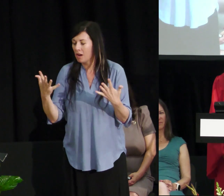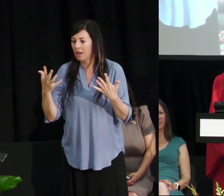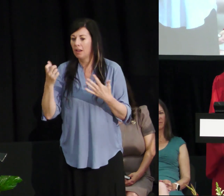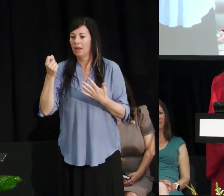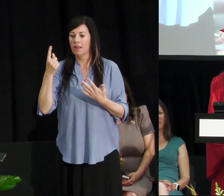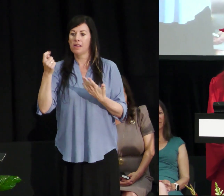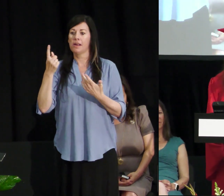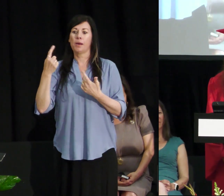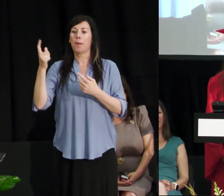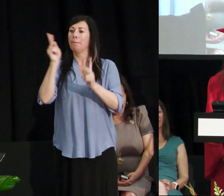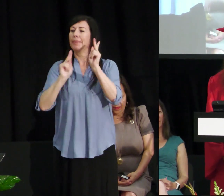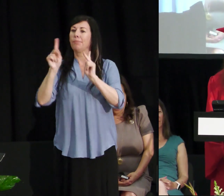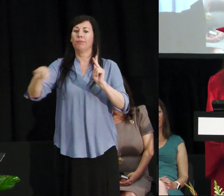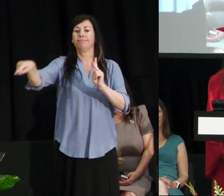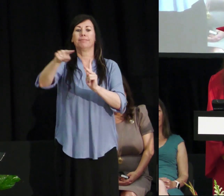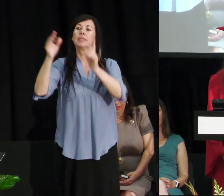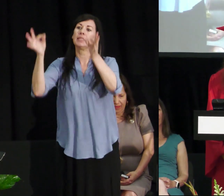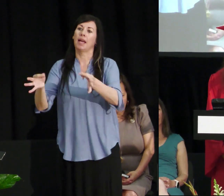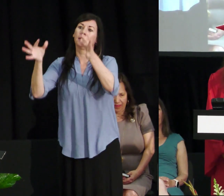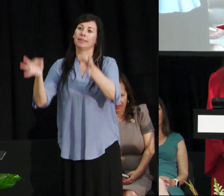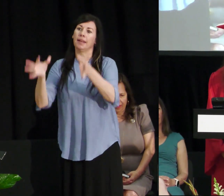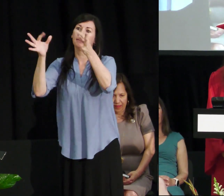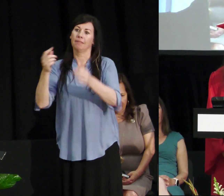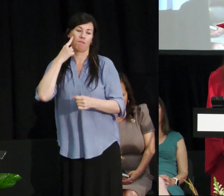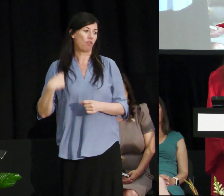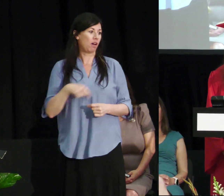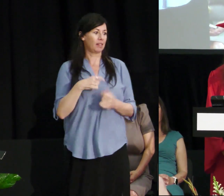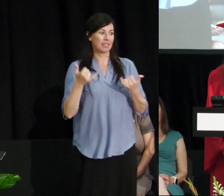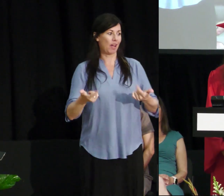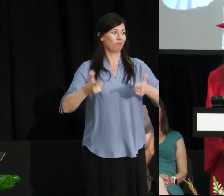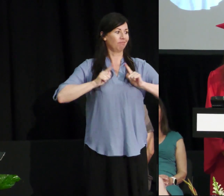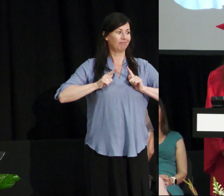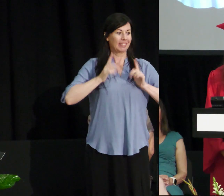is being handed to us, it's time for us to write our own stories.